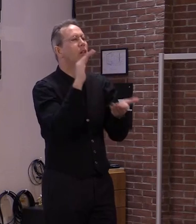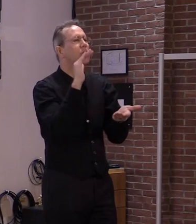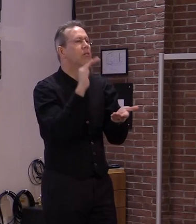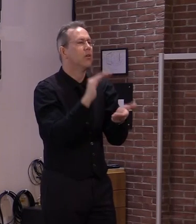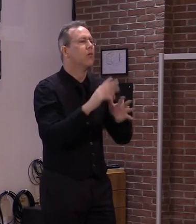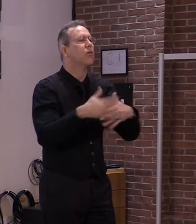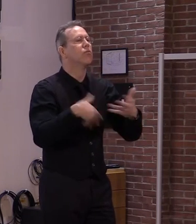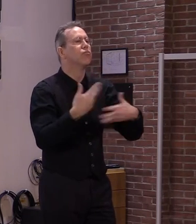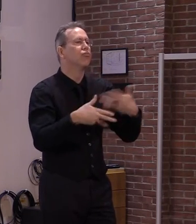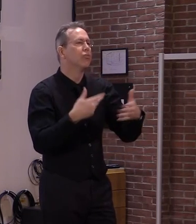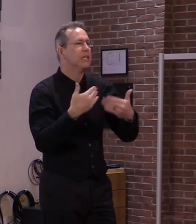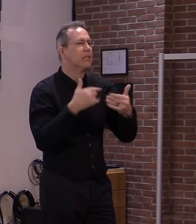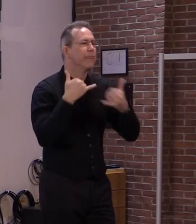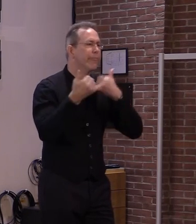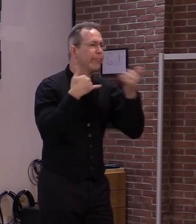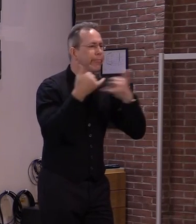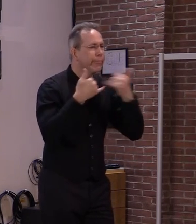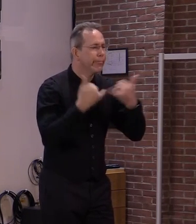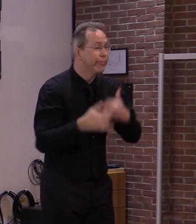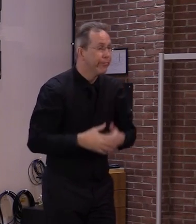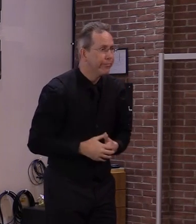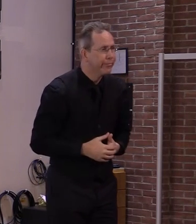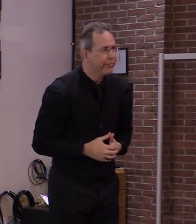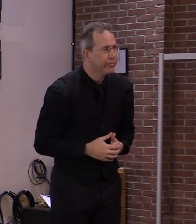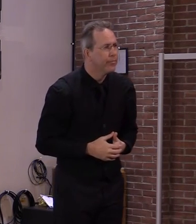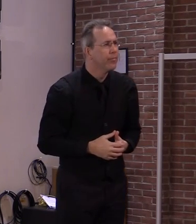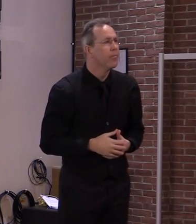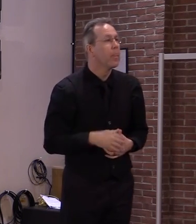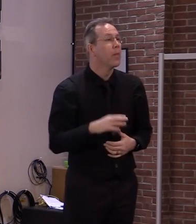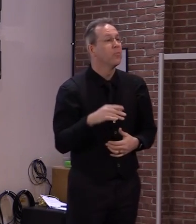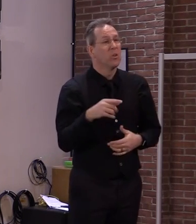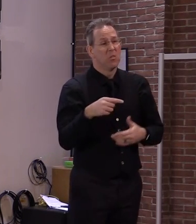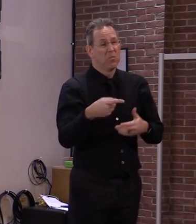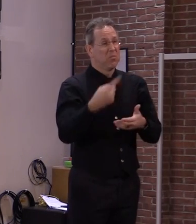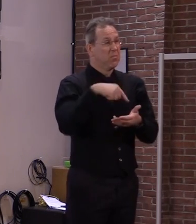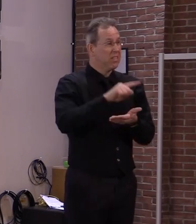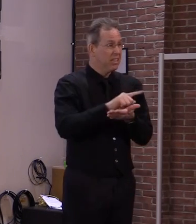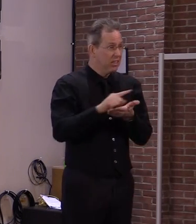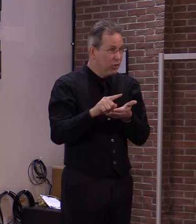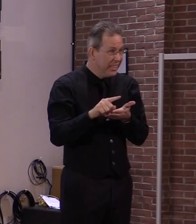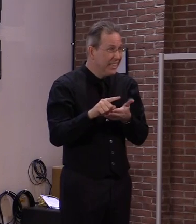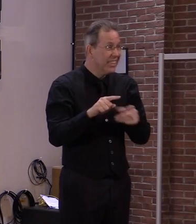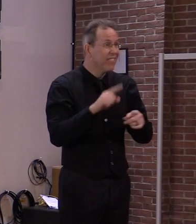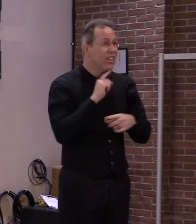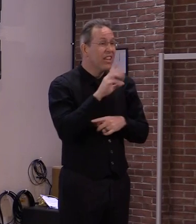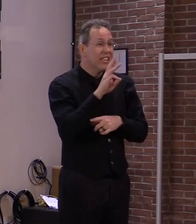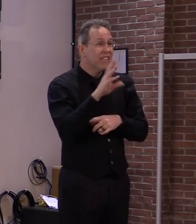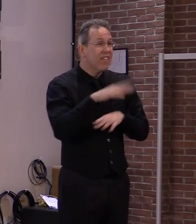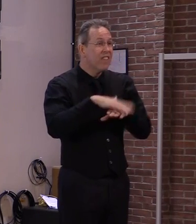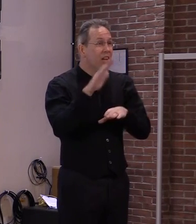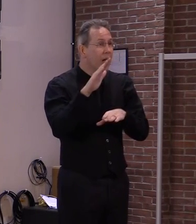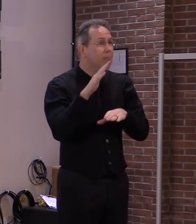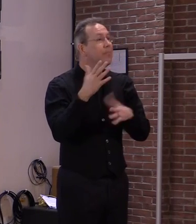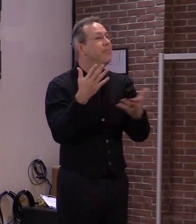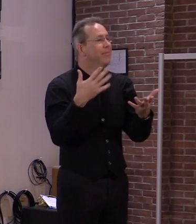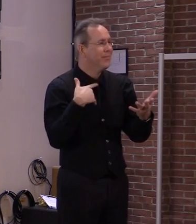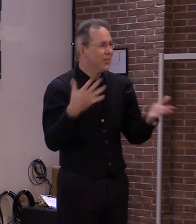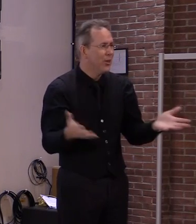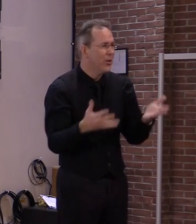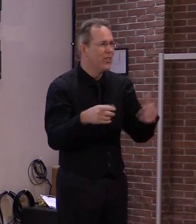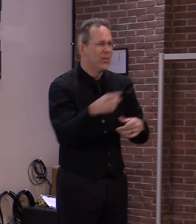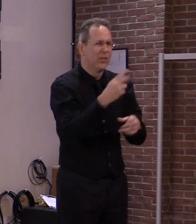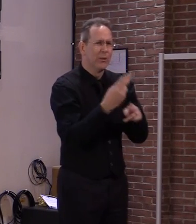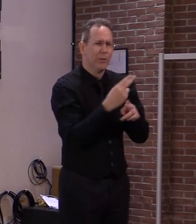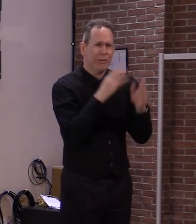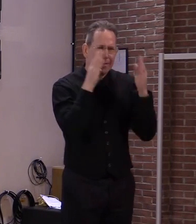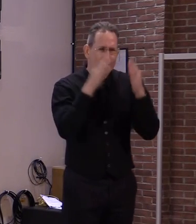age bands, 65 and up now, that we use the online registration.